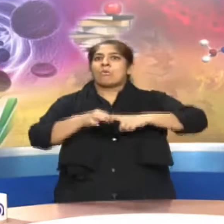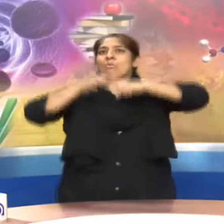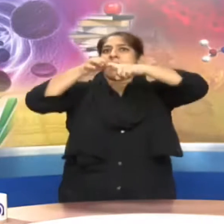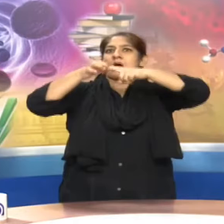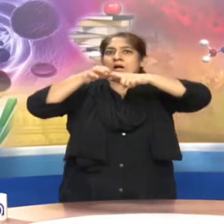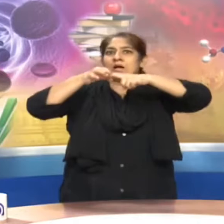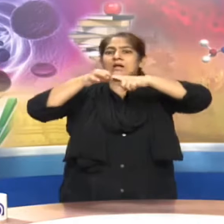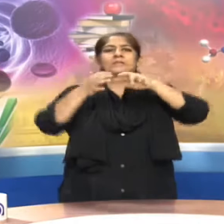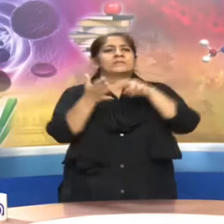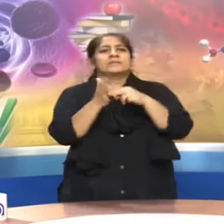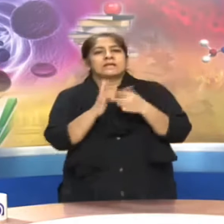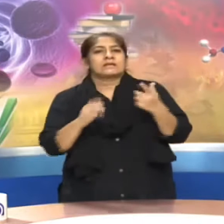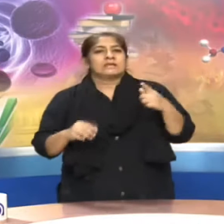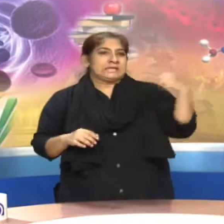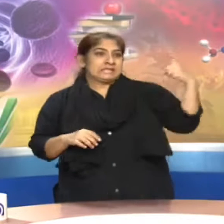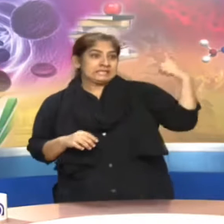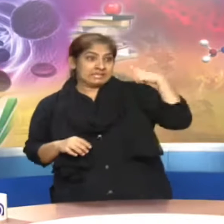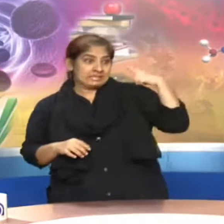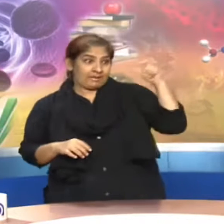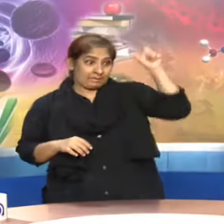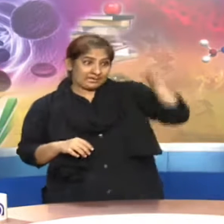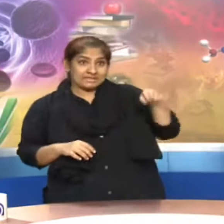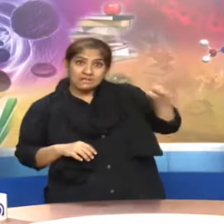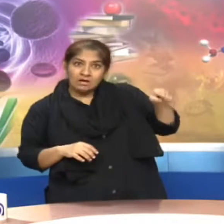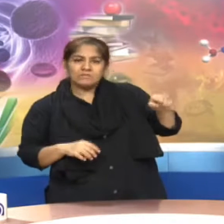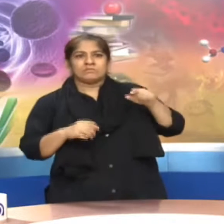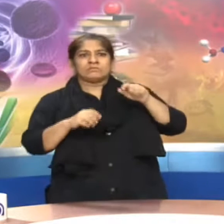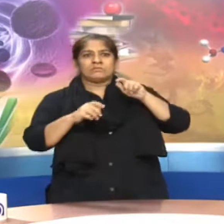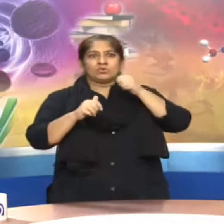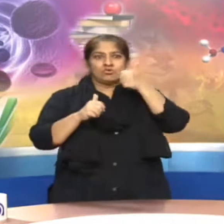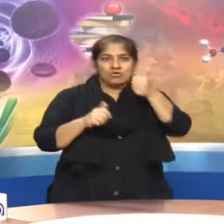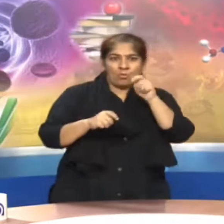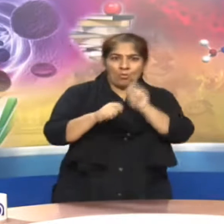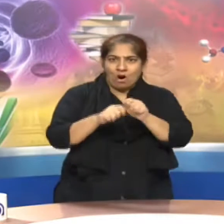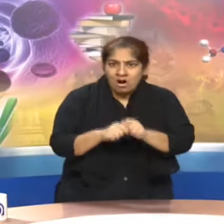And also, the leadership quality also gets improved.